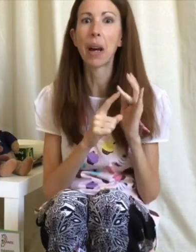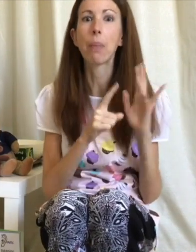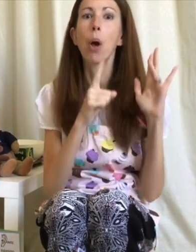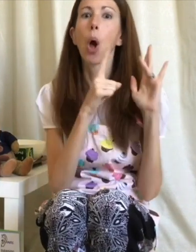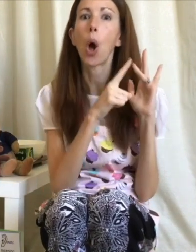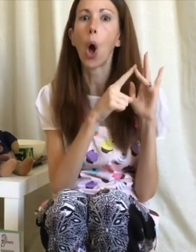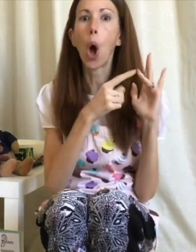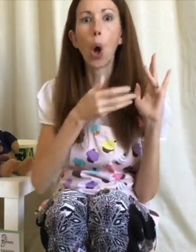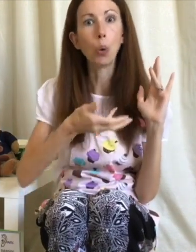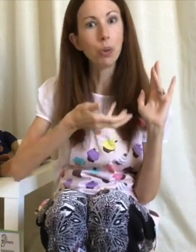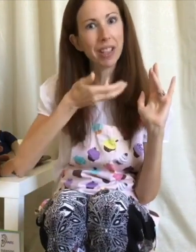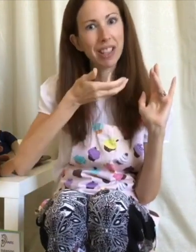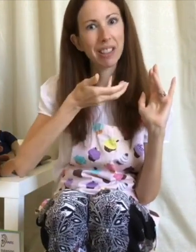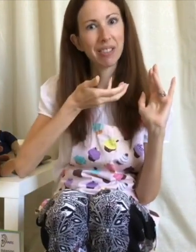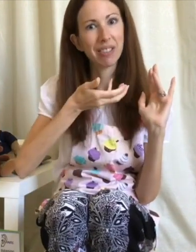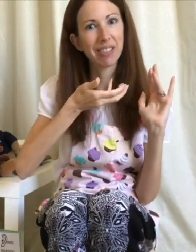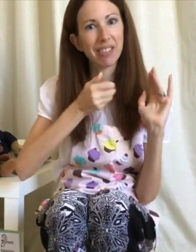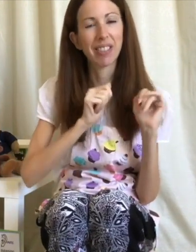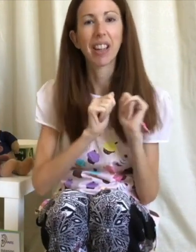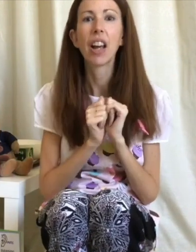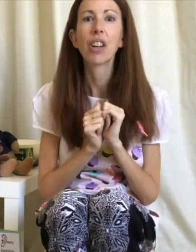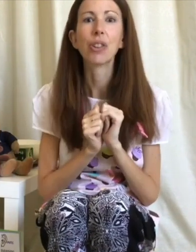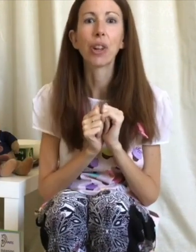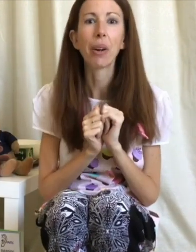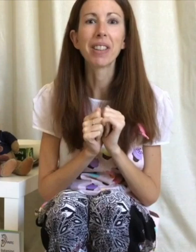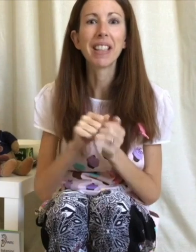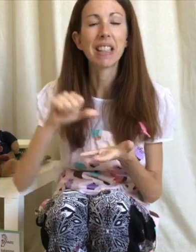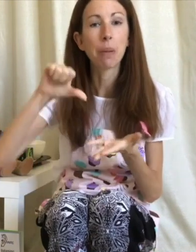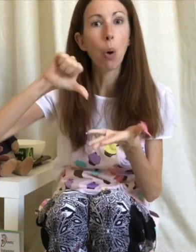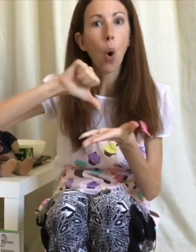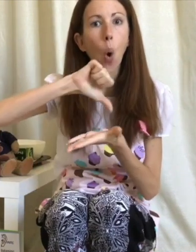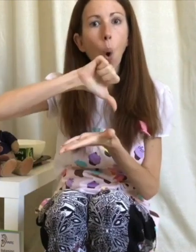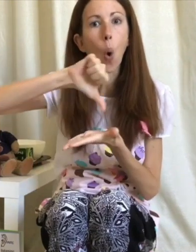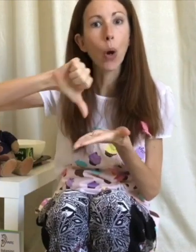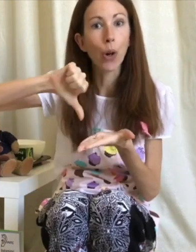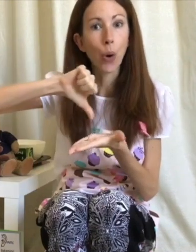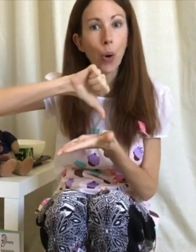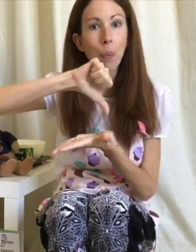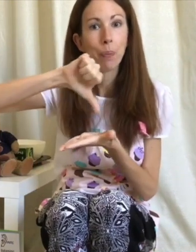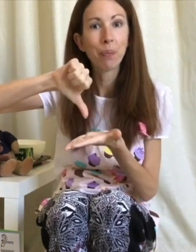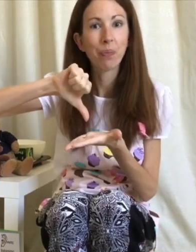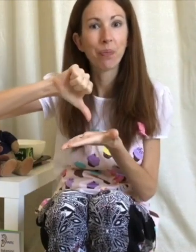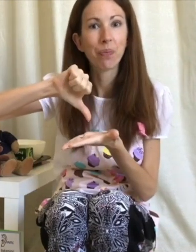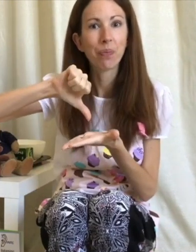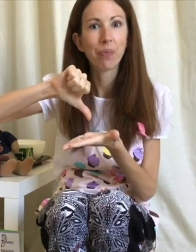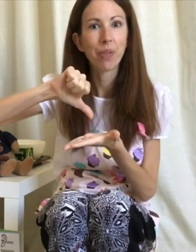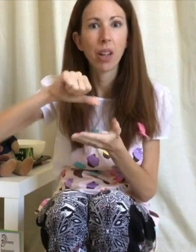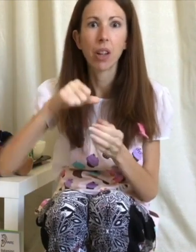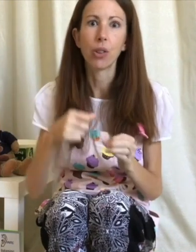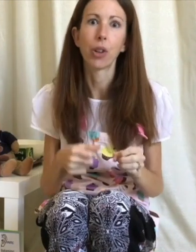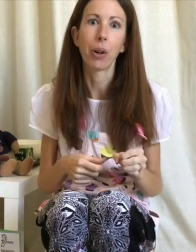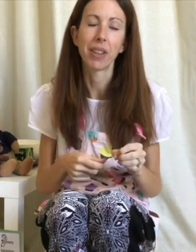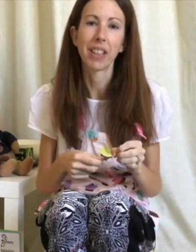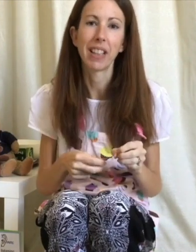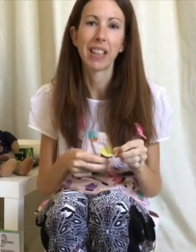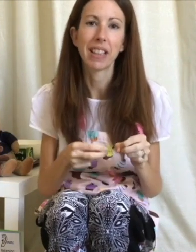some oats. You're going to need some oil. You're going to need